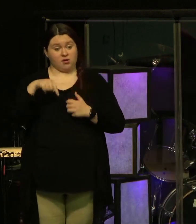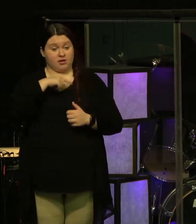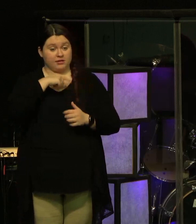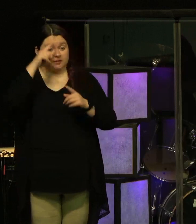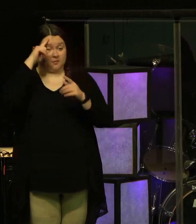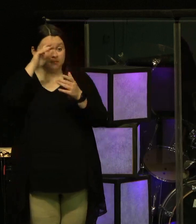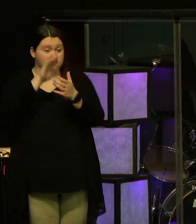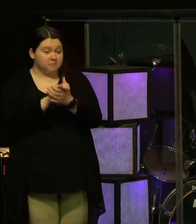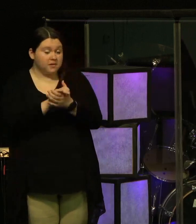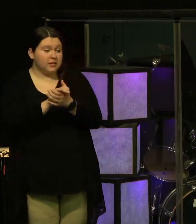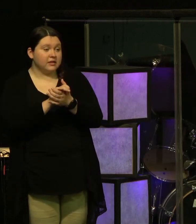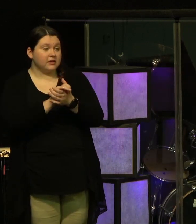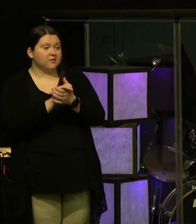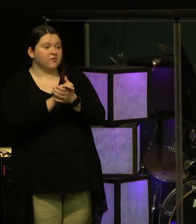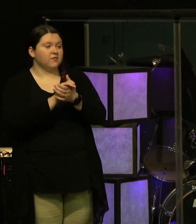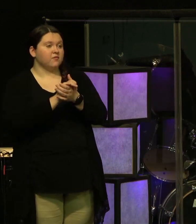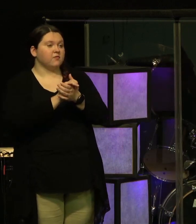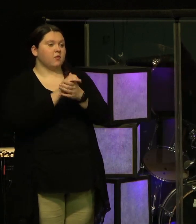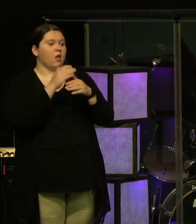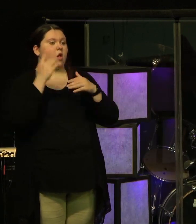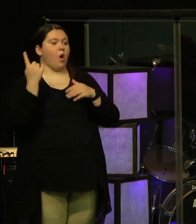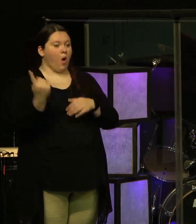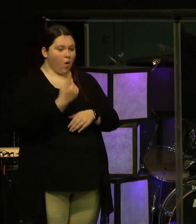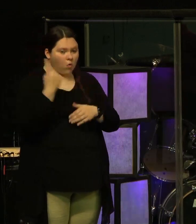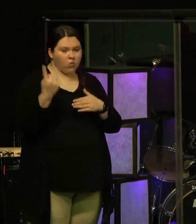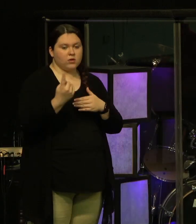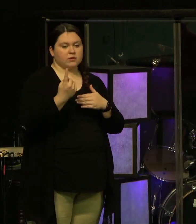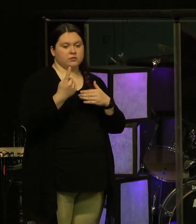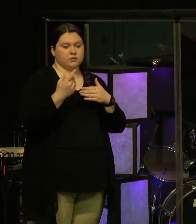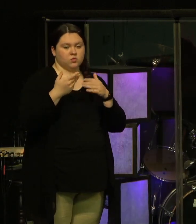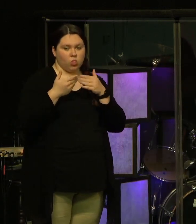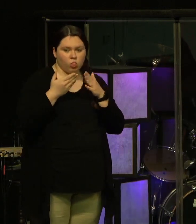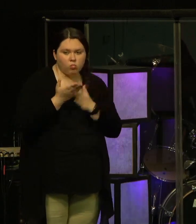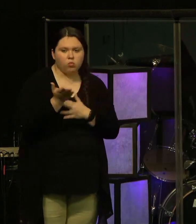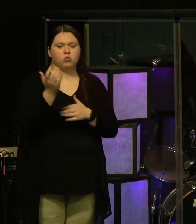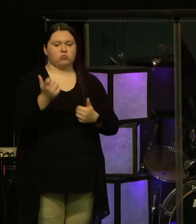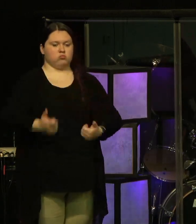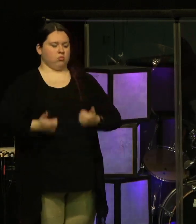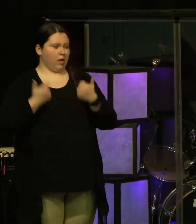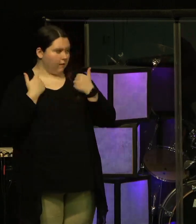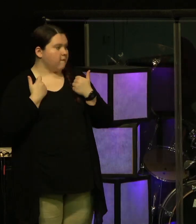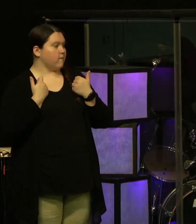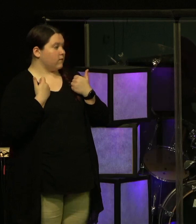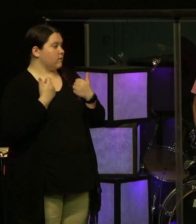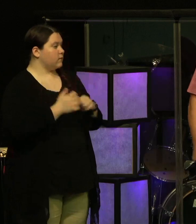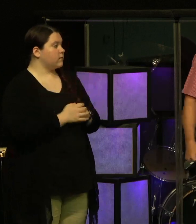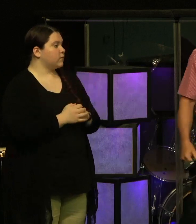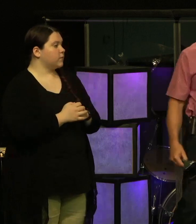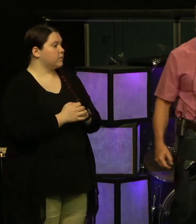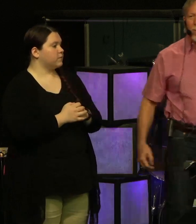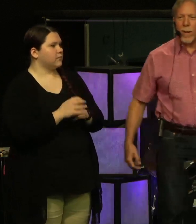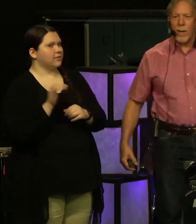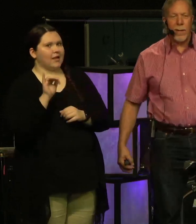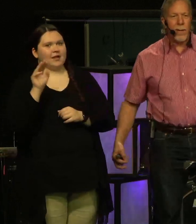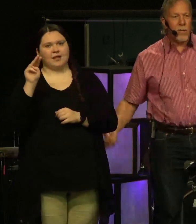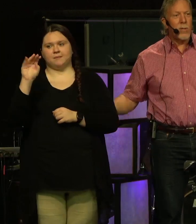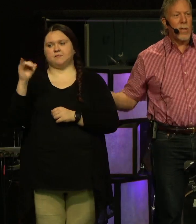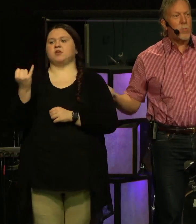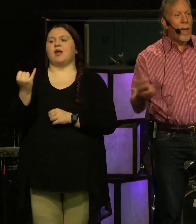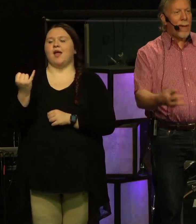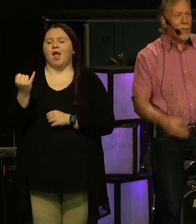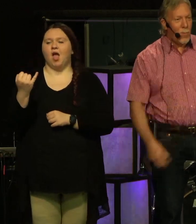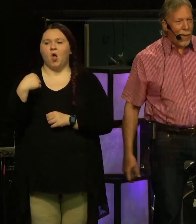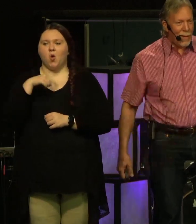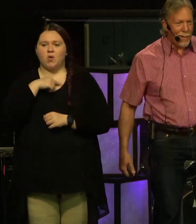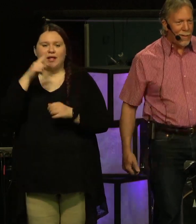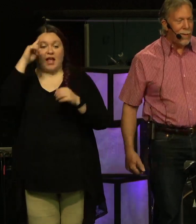to be a way of life. Just the way we live. That we, like MJ, we just